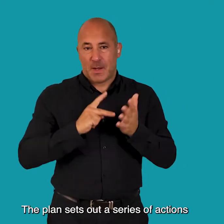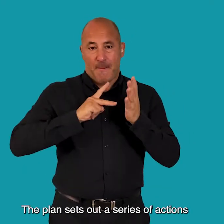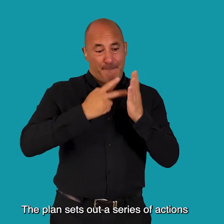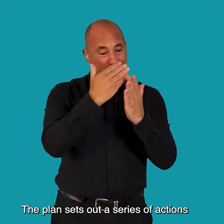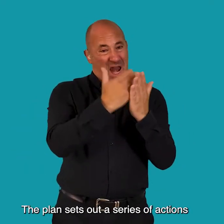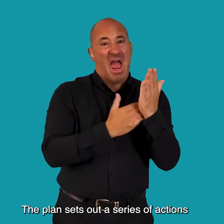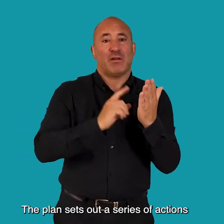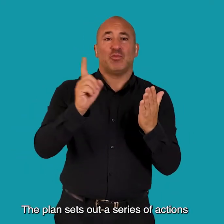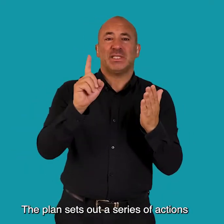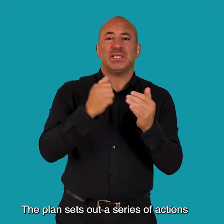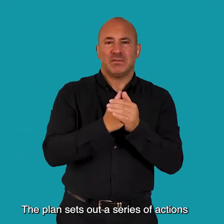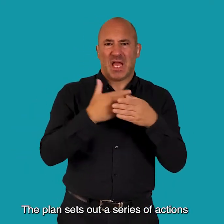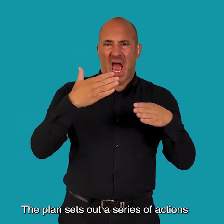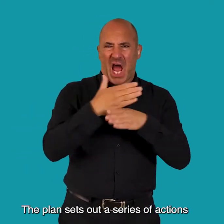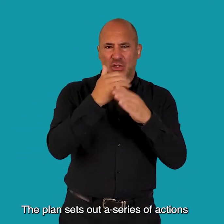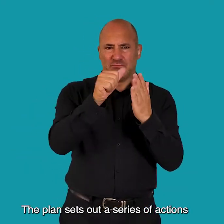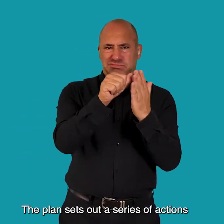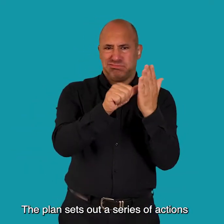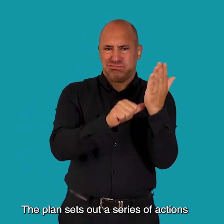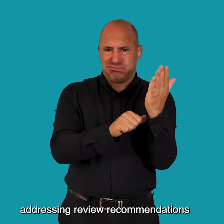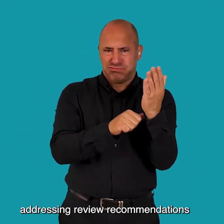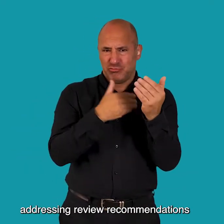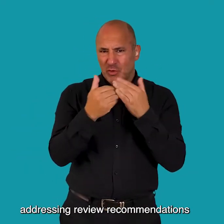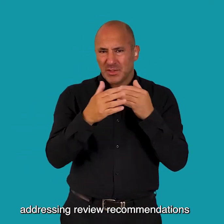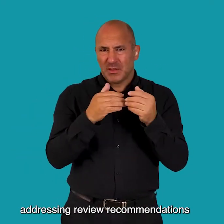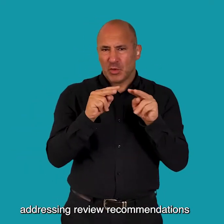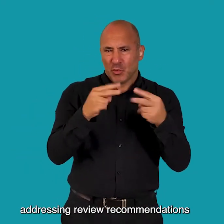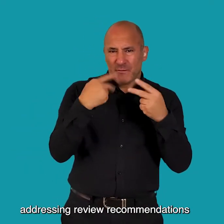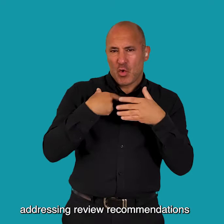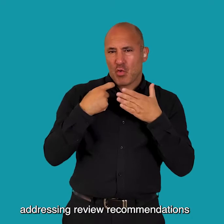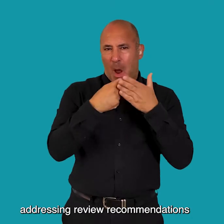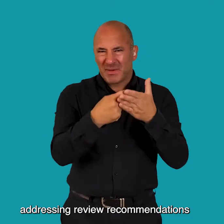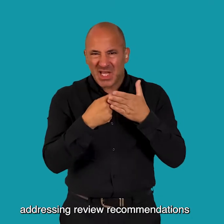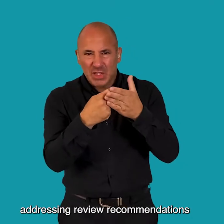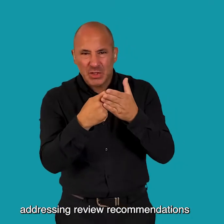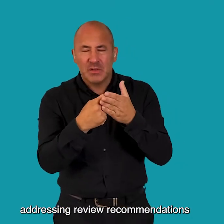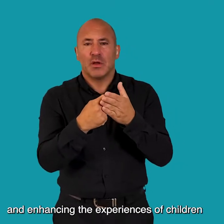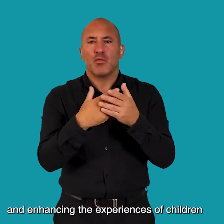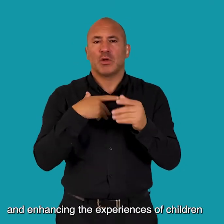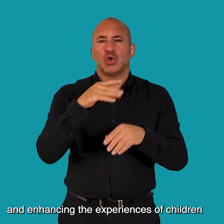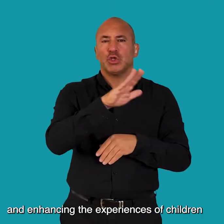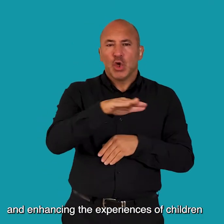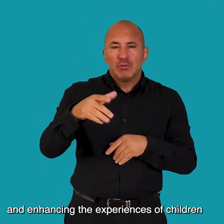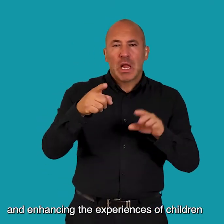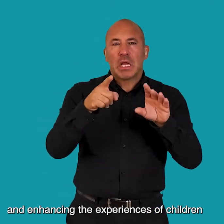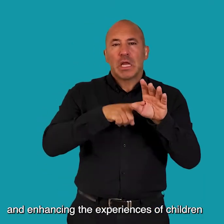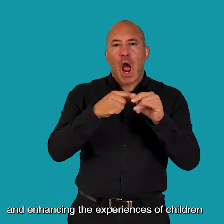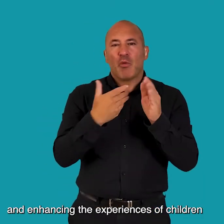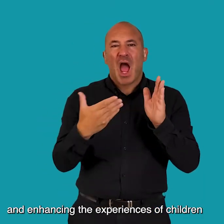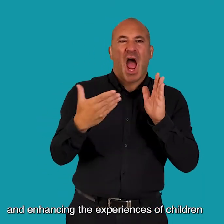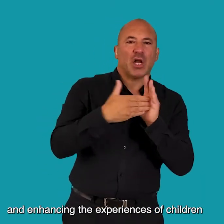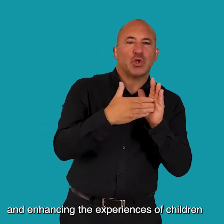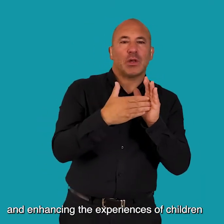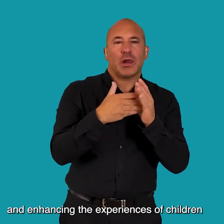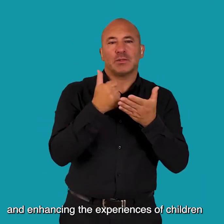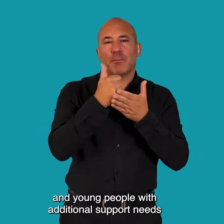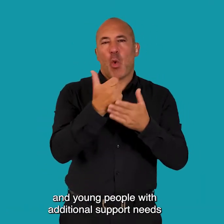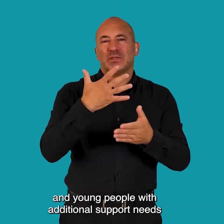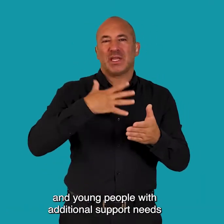plan sets out a series of actions addressing review recommendations and enhancing the experiences of children and young